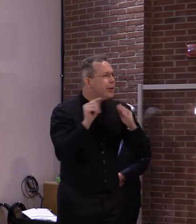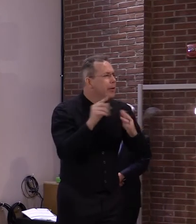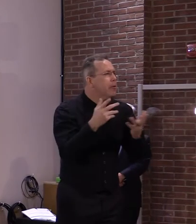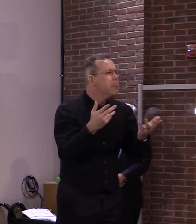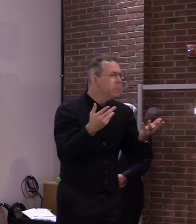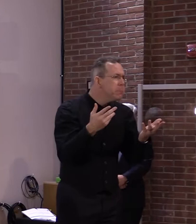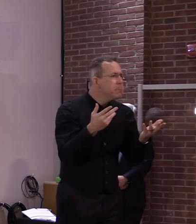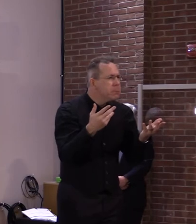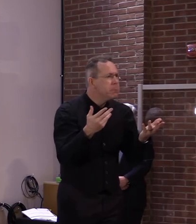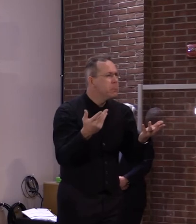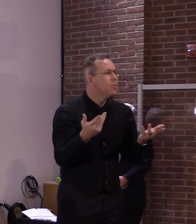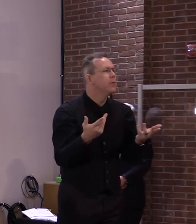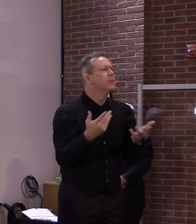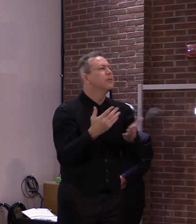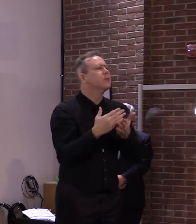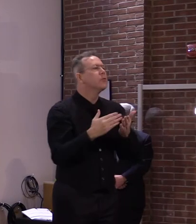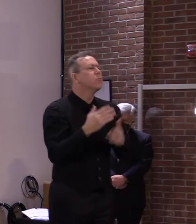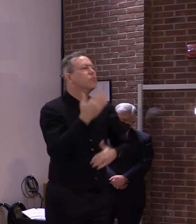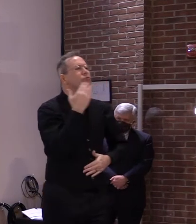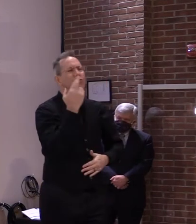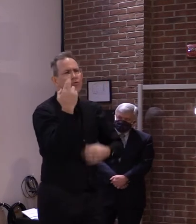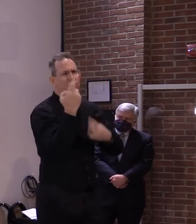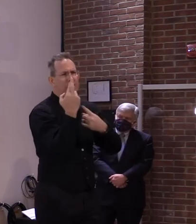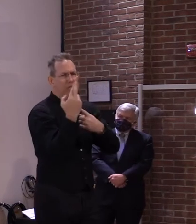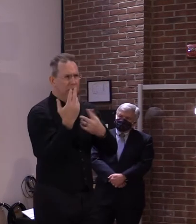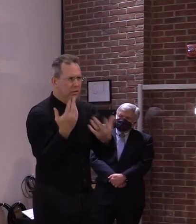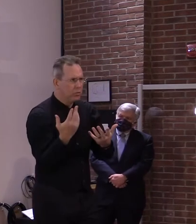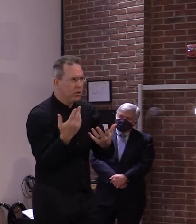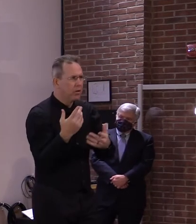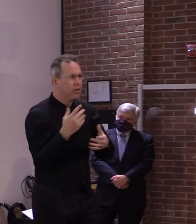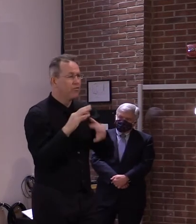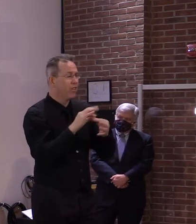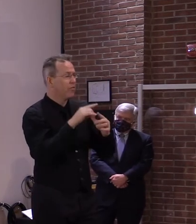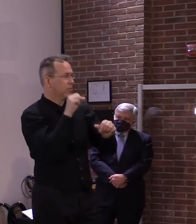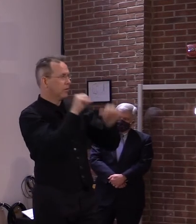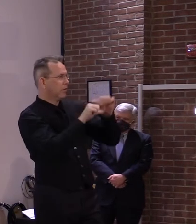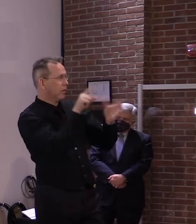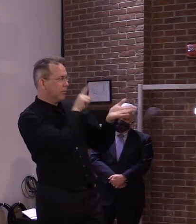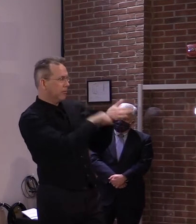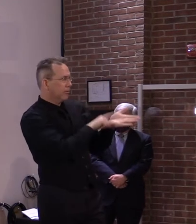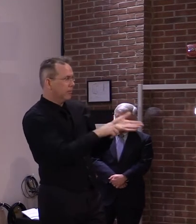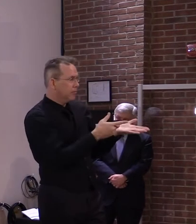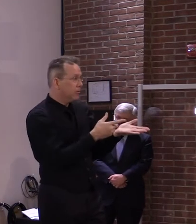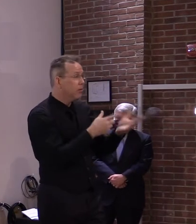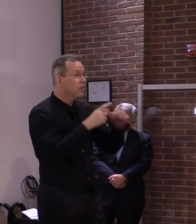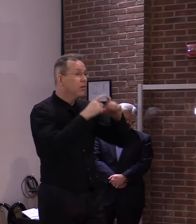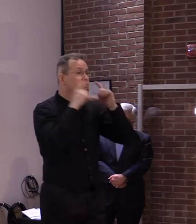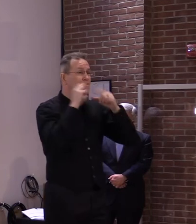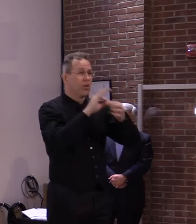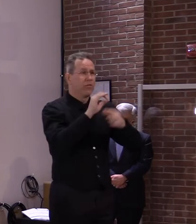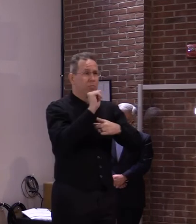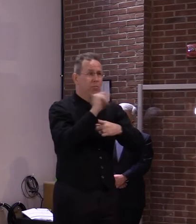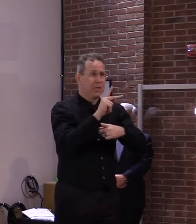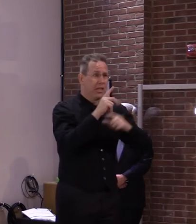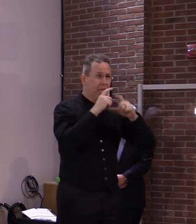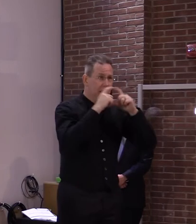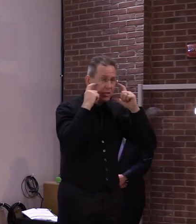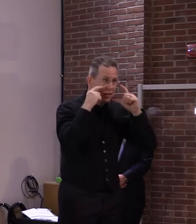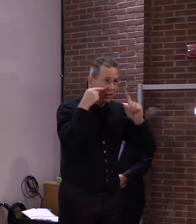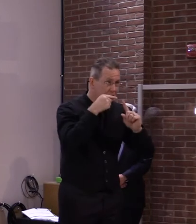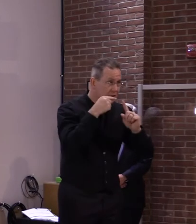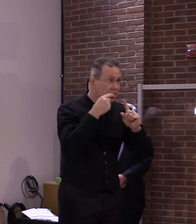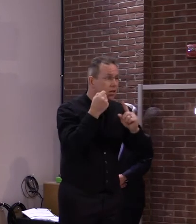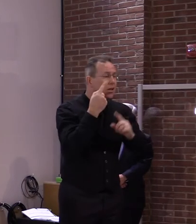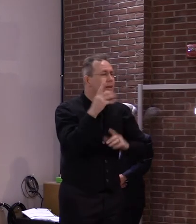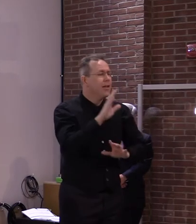extensive is masking itself not that we would give up masking so the number one uh message